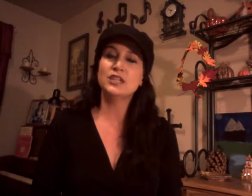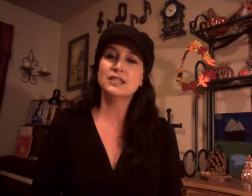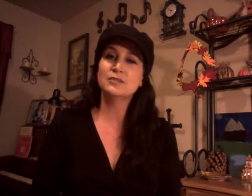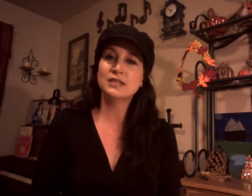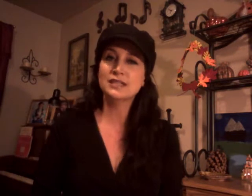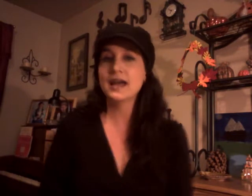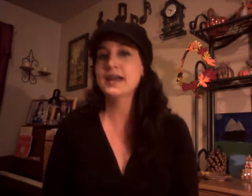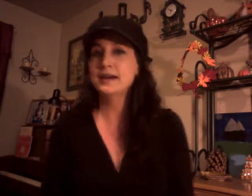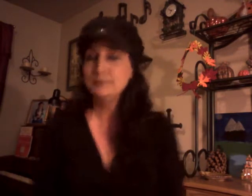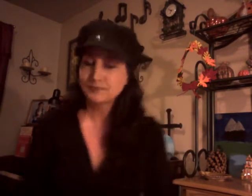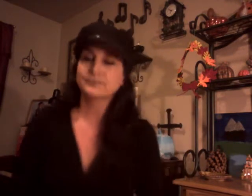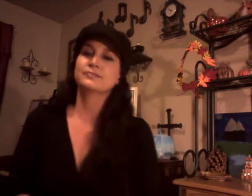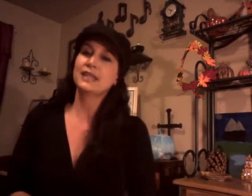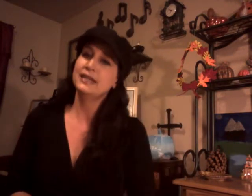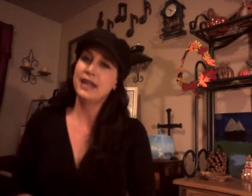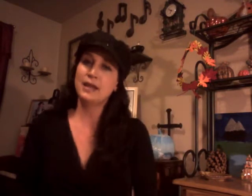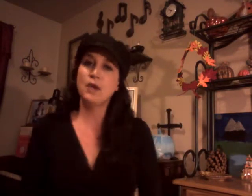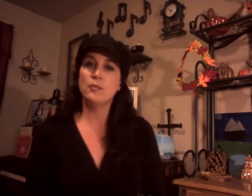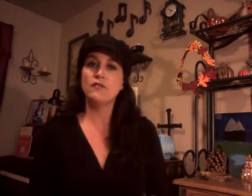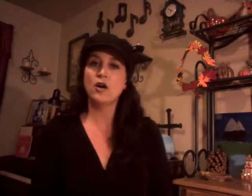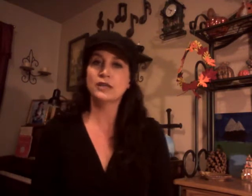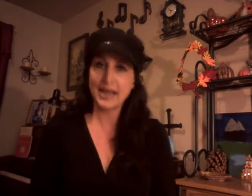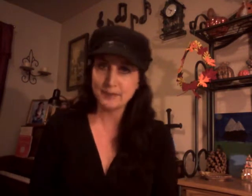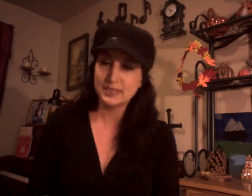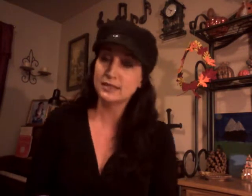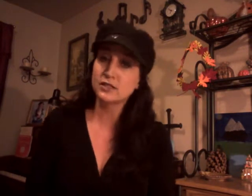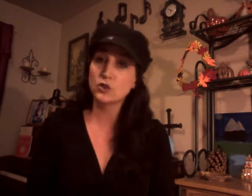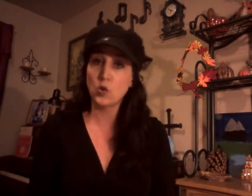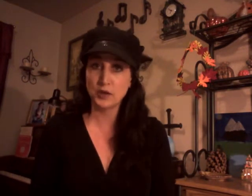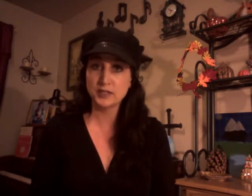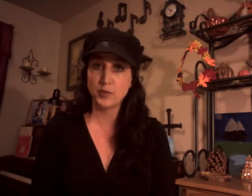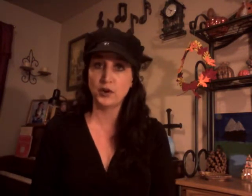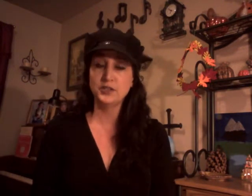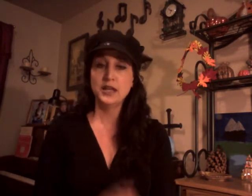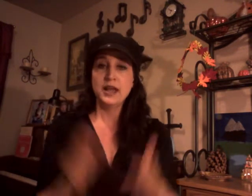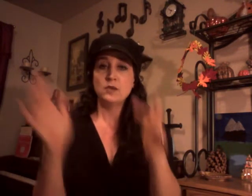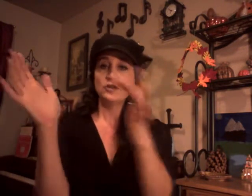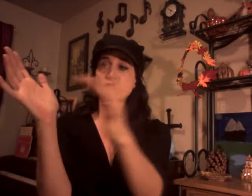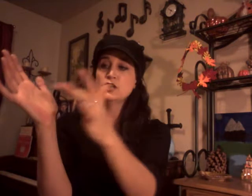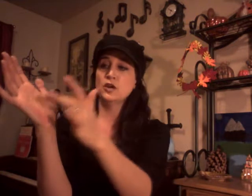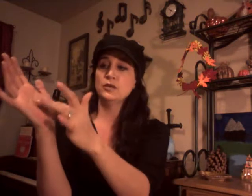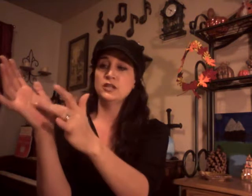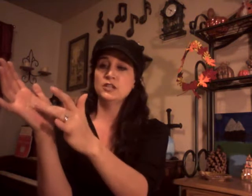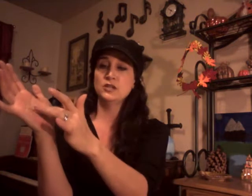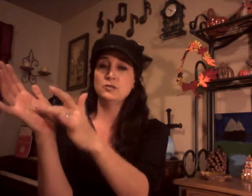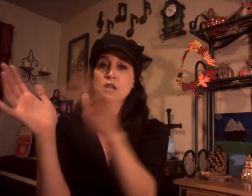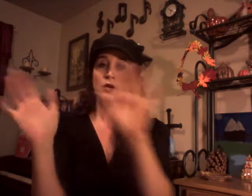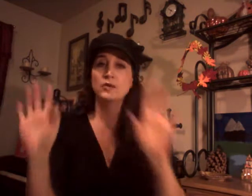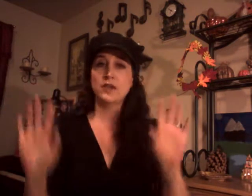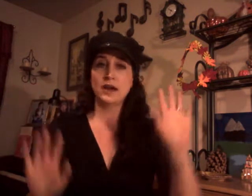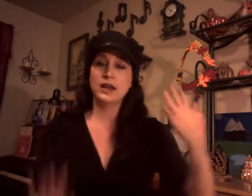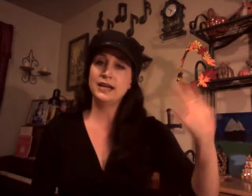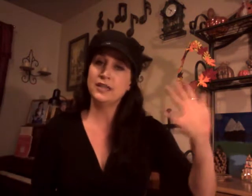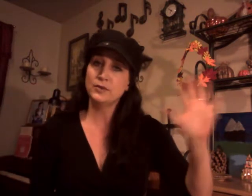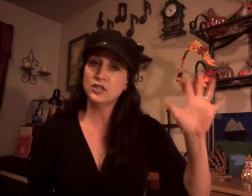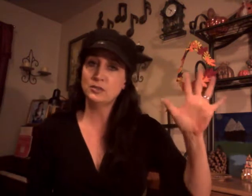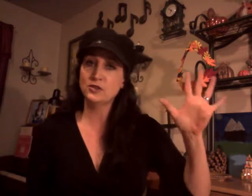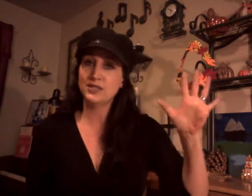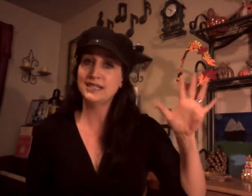Jesus Messiah, name above all names. This is the chorus part. And we're going to start with touching. We've got, anytime you see me use this